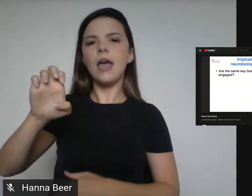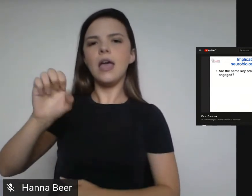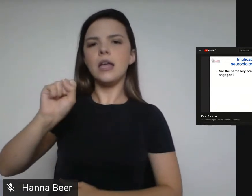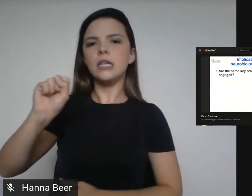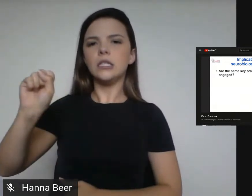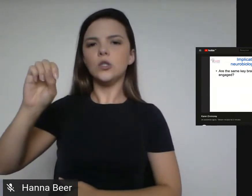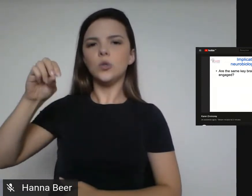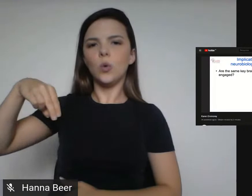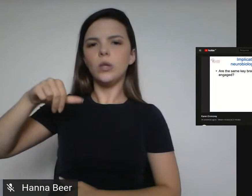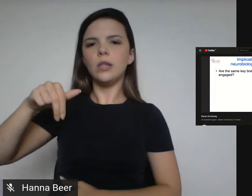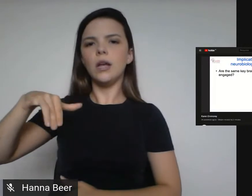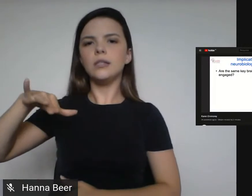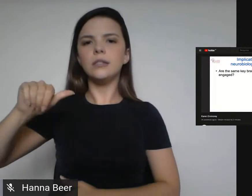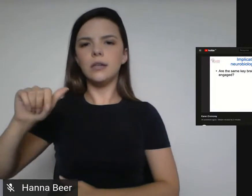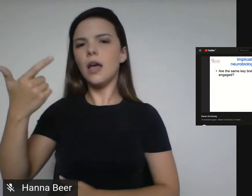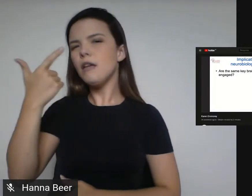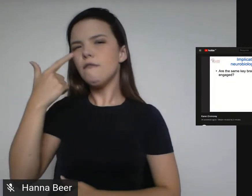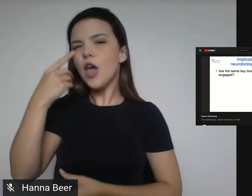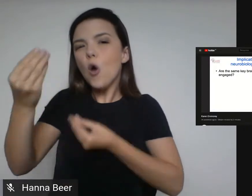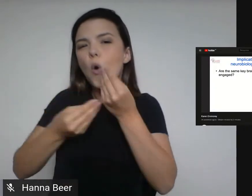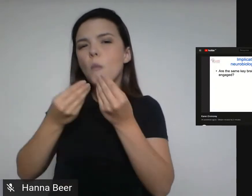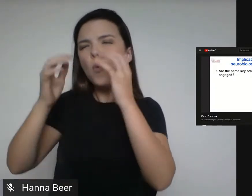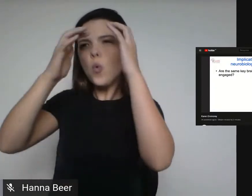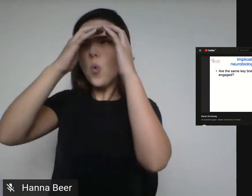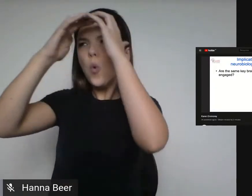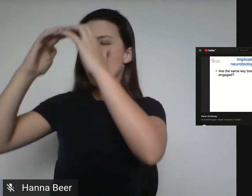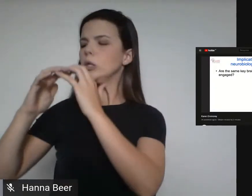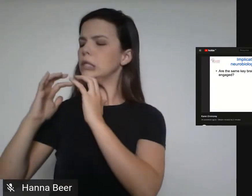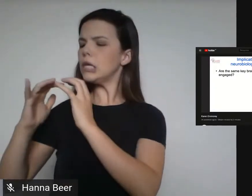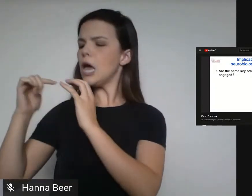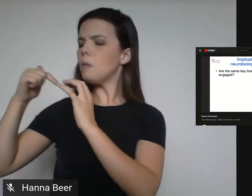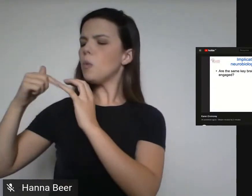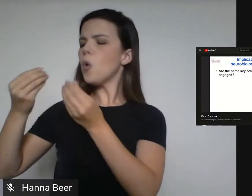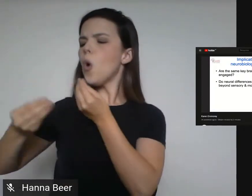the same brain regions engaged during comprehension and production.